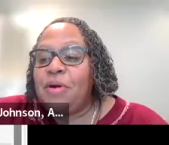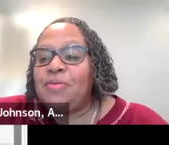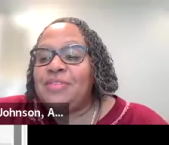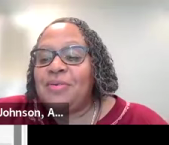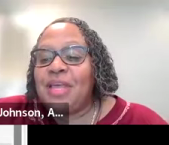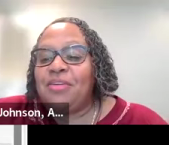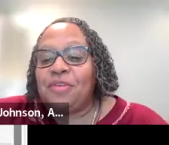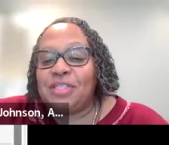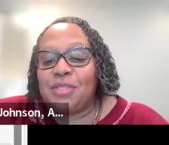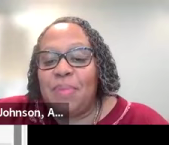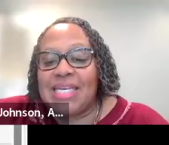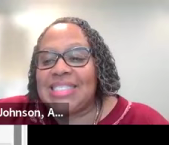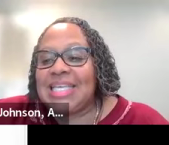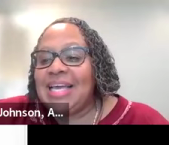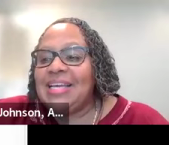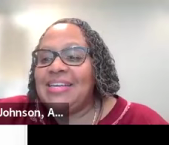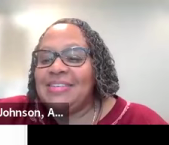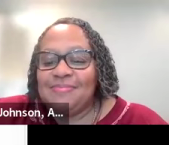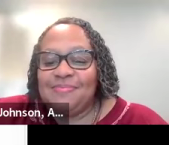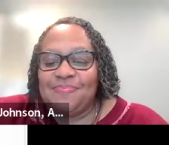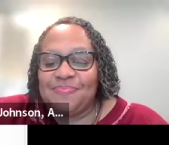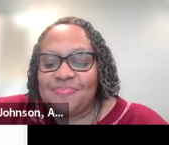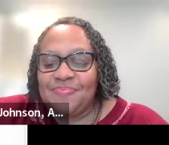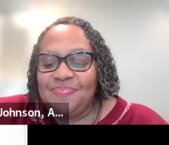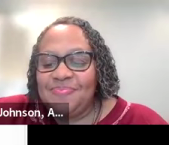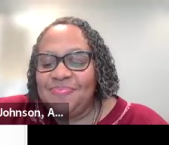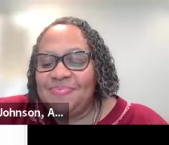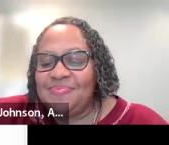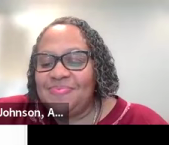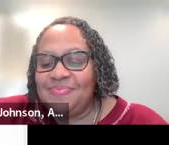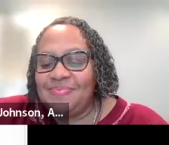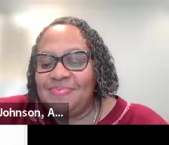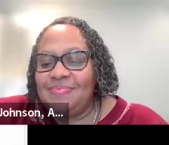I'm here to promote. So thank you for this space.